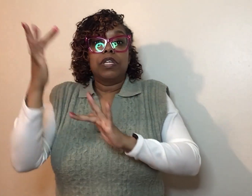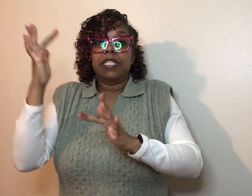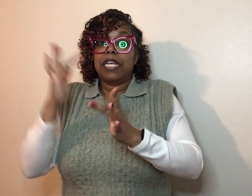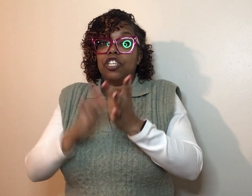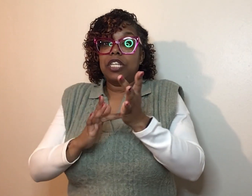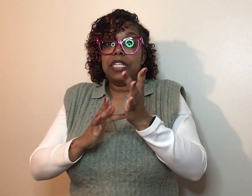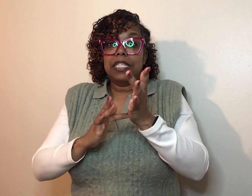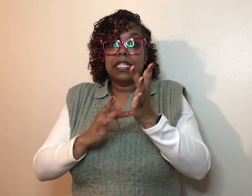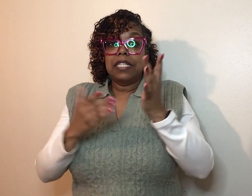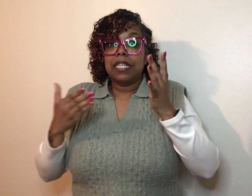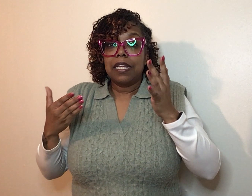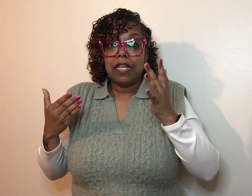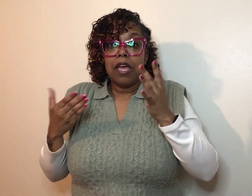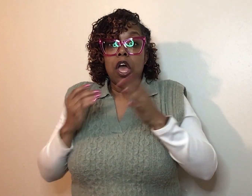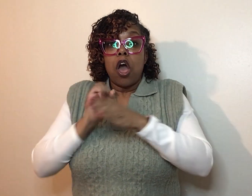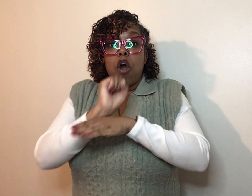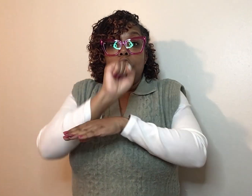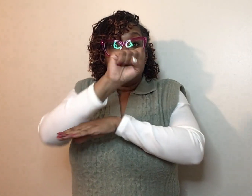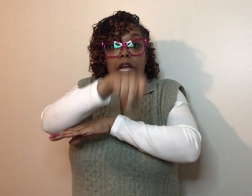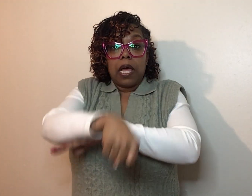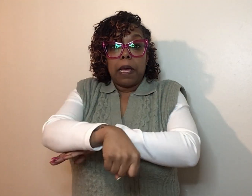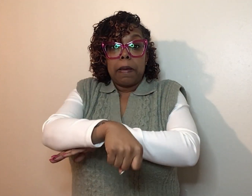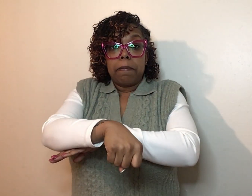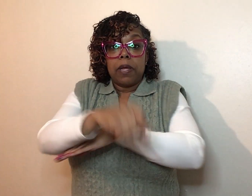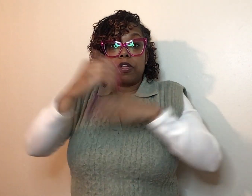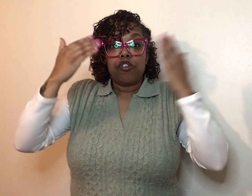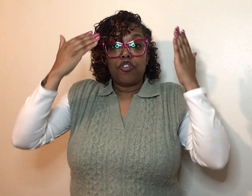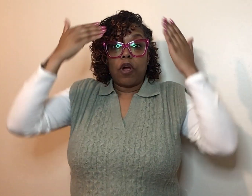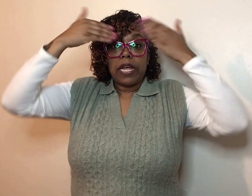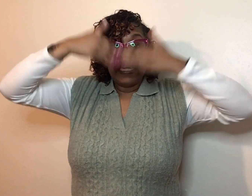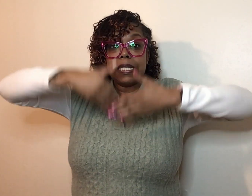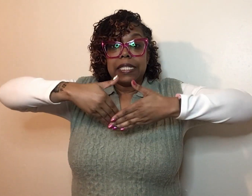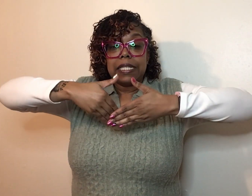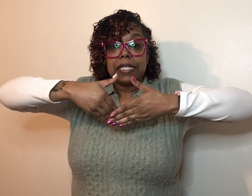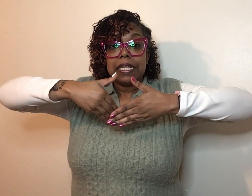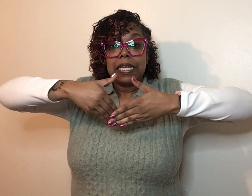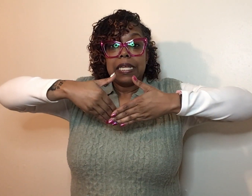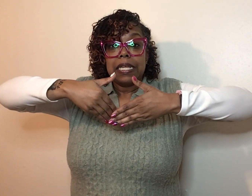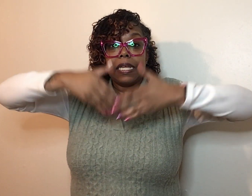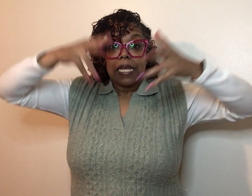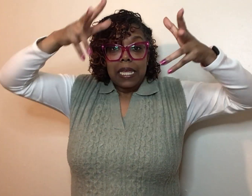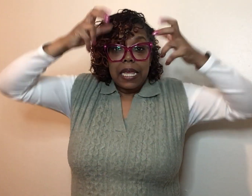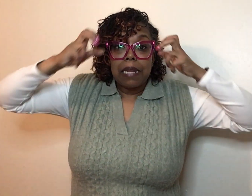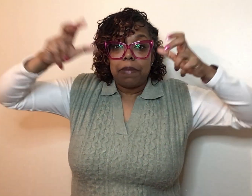say Jesus overcome darkness, enemy,